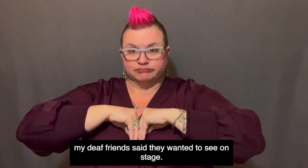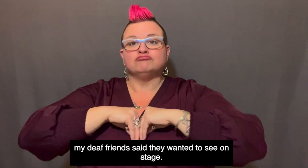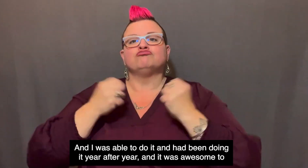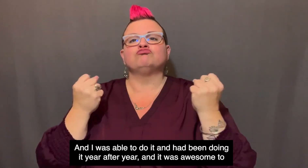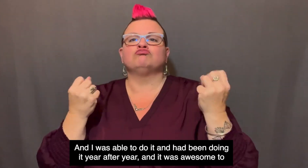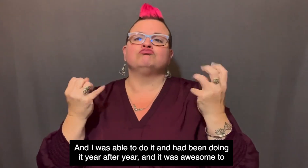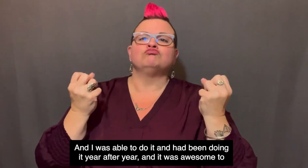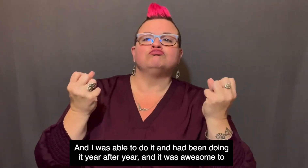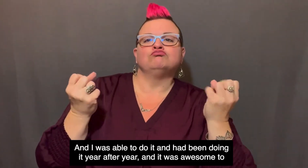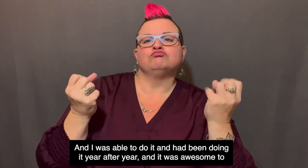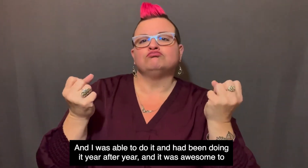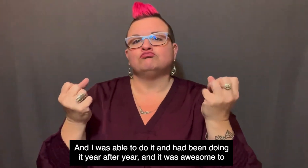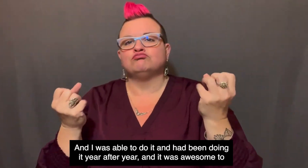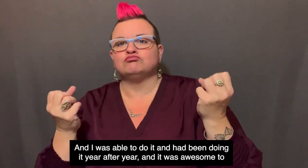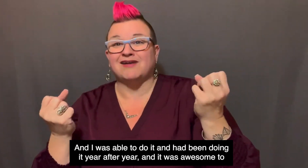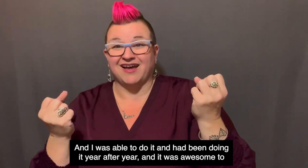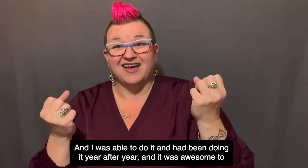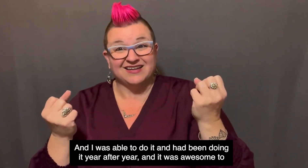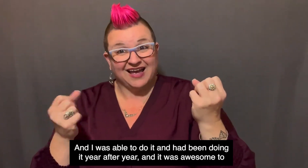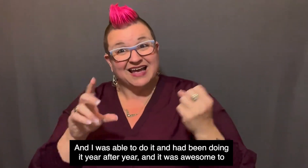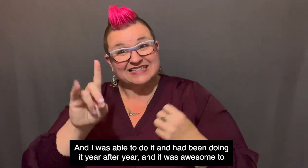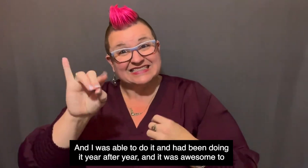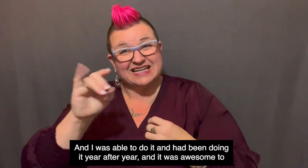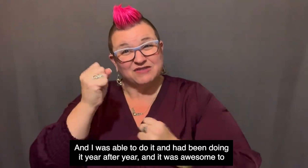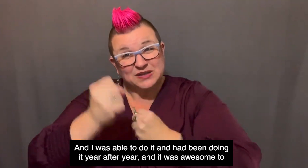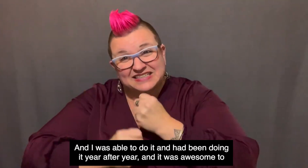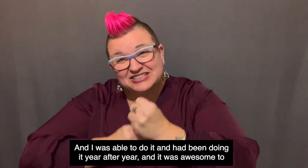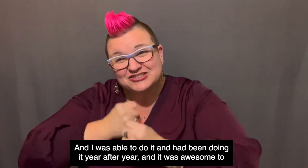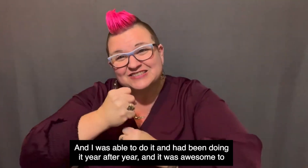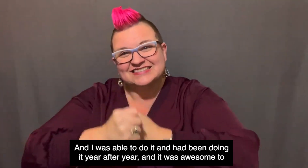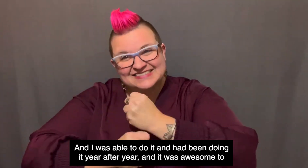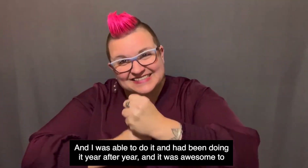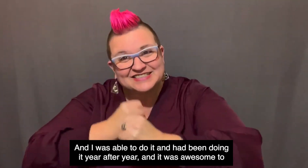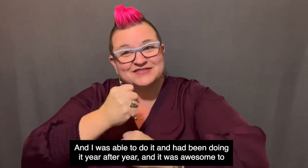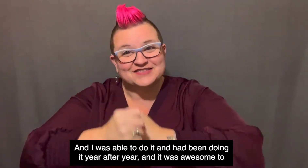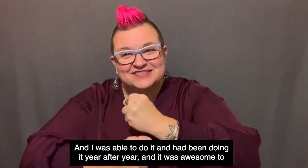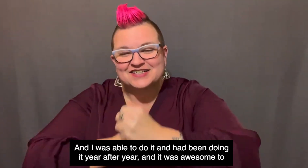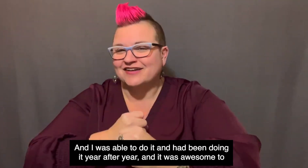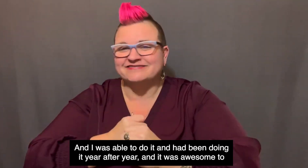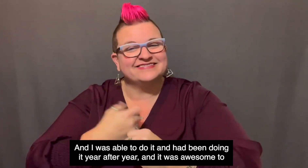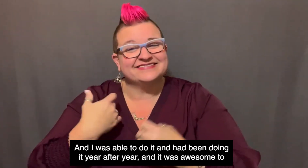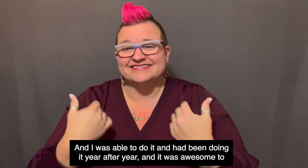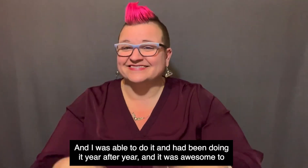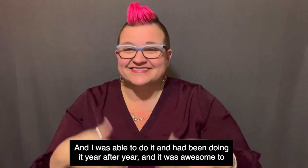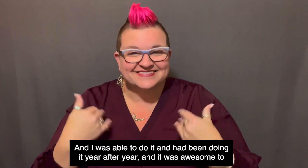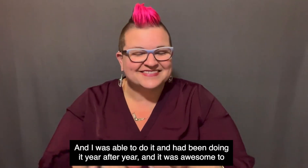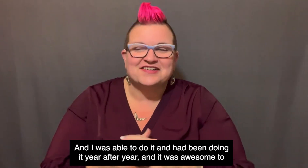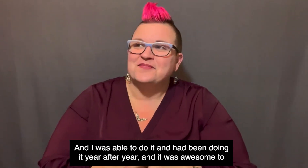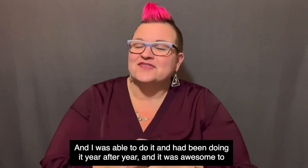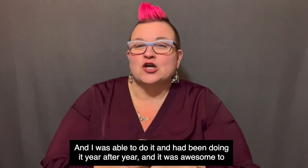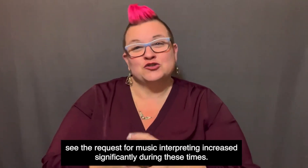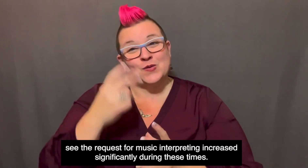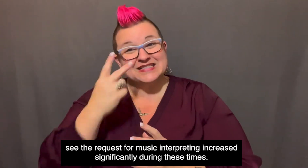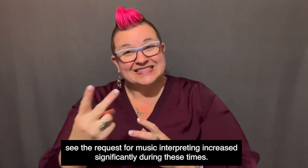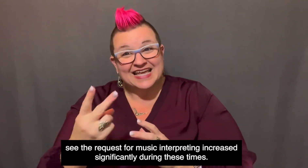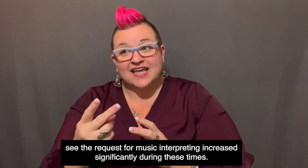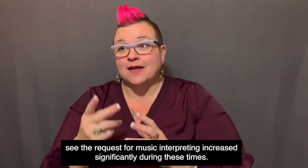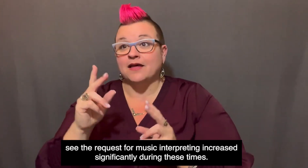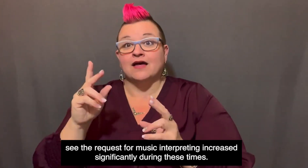And I was able to do it and had been doing it year after year. It was awesome to see the request